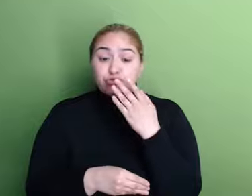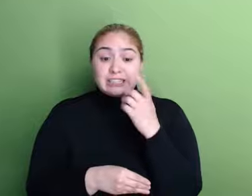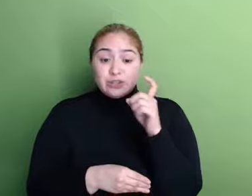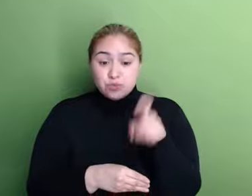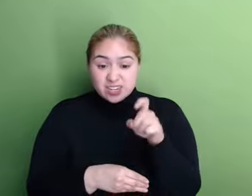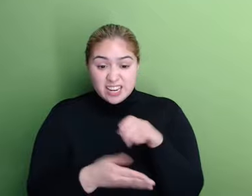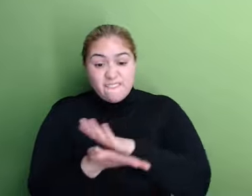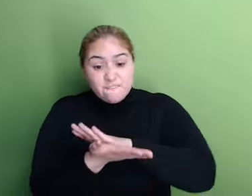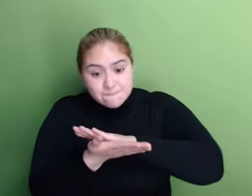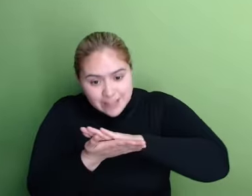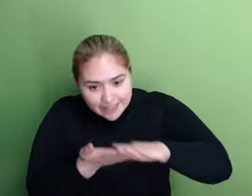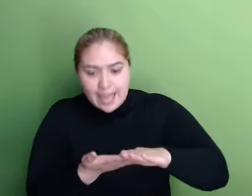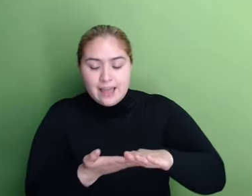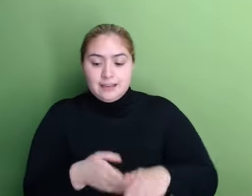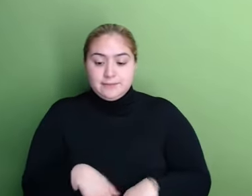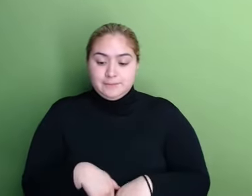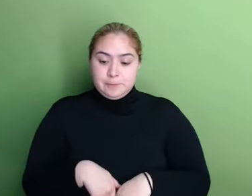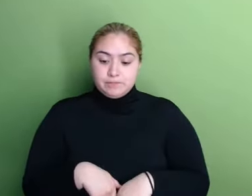your worms nice and small. So go ahead,